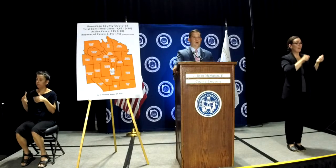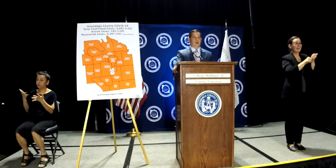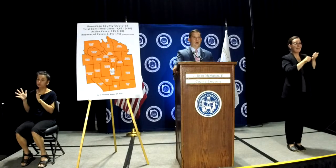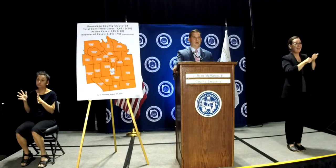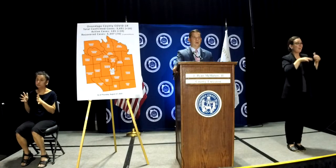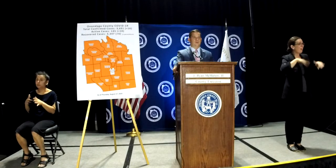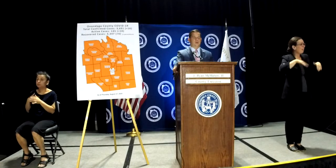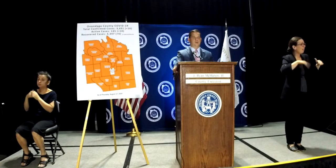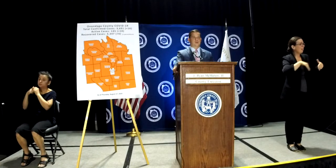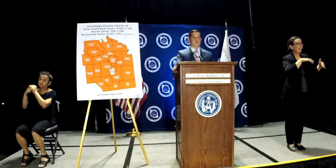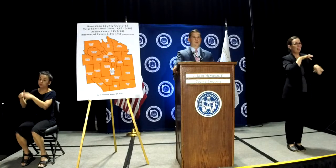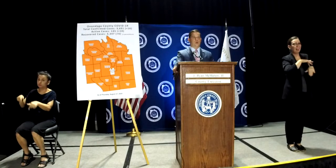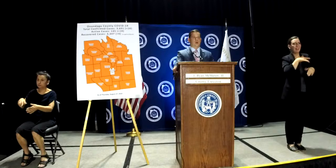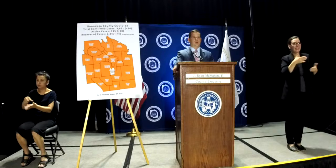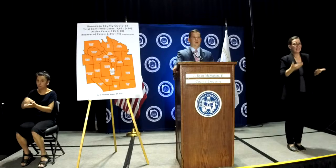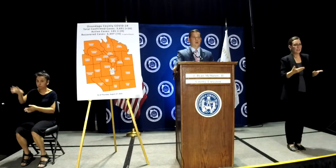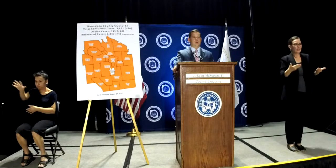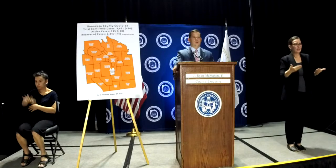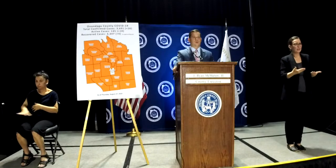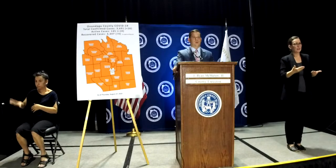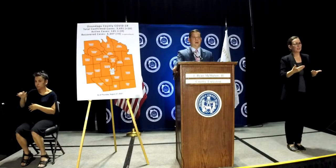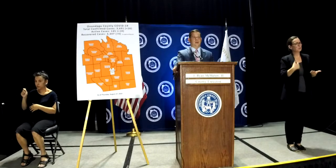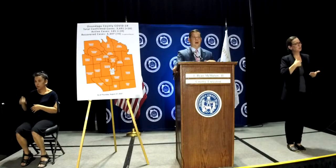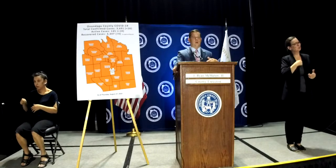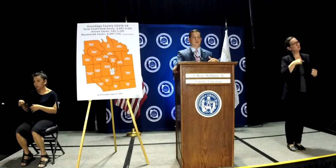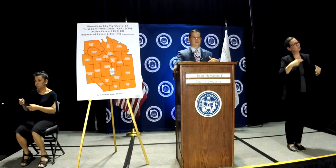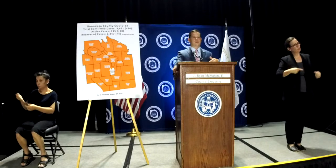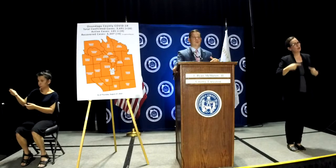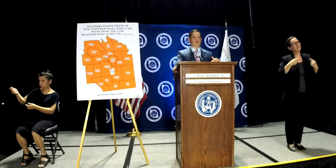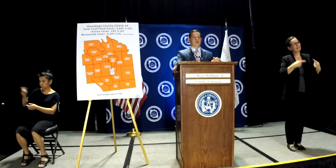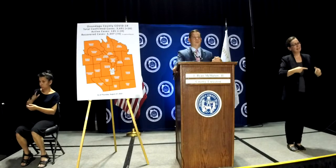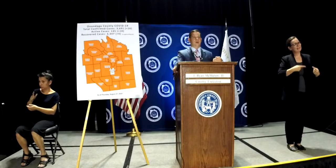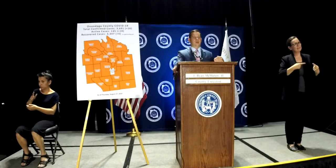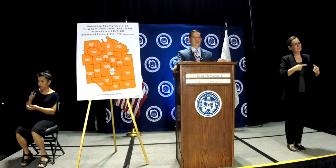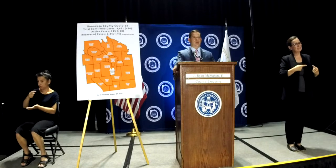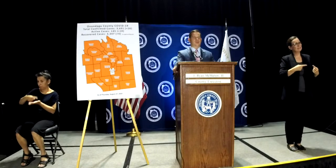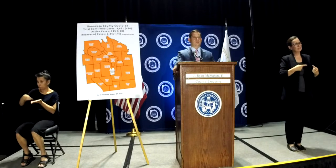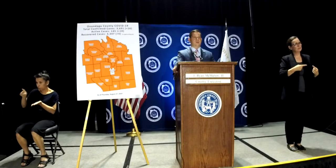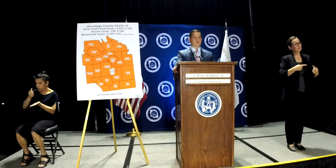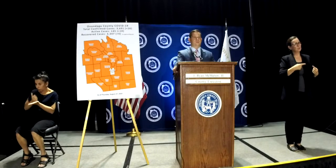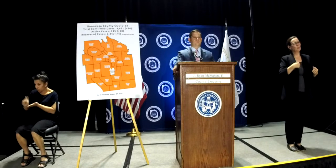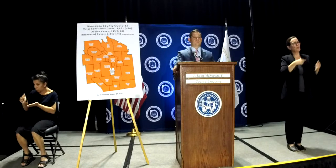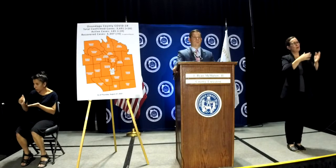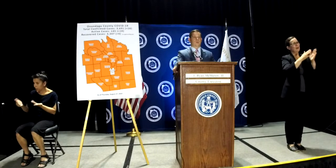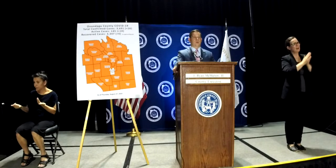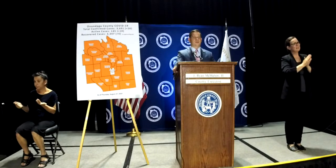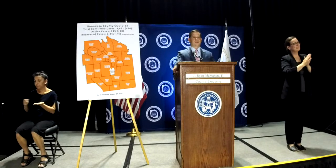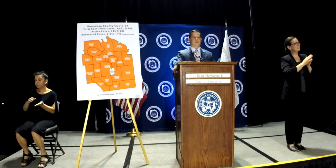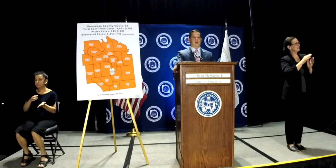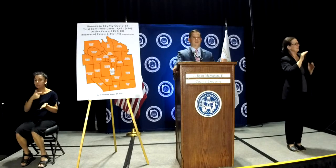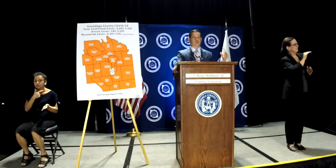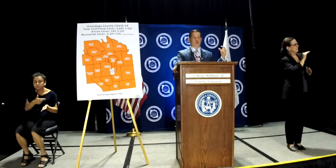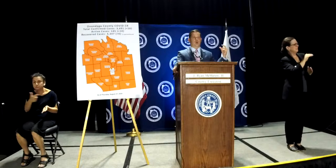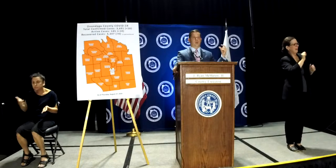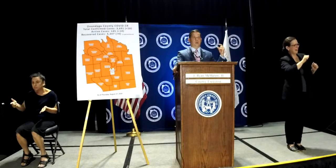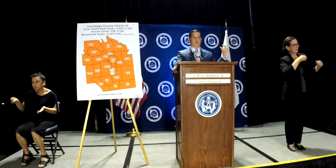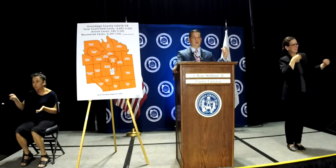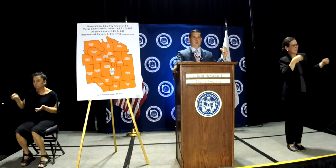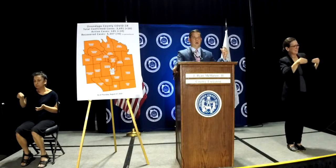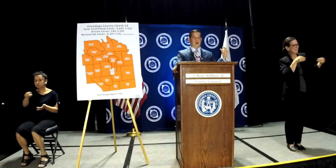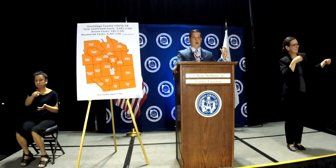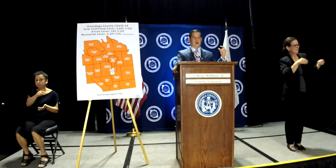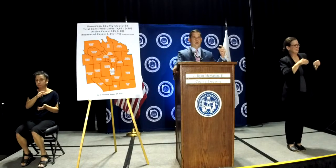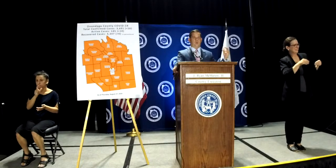for giving us this authority, which will then allow us to make adjustments, but instead of having